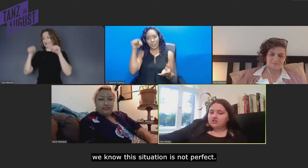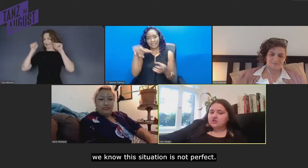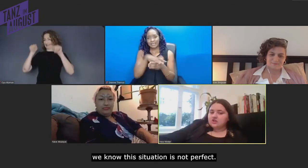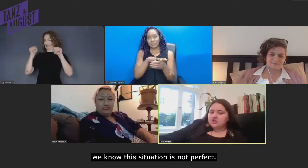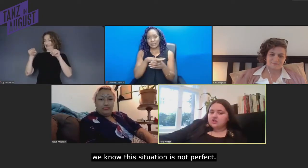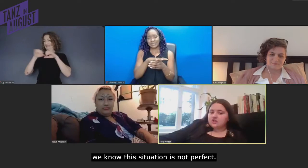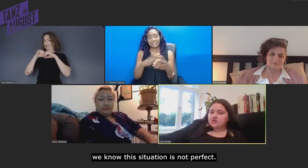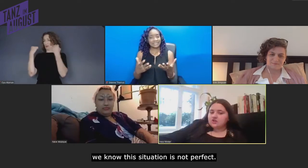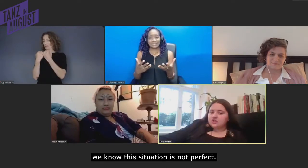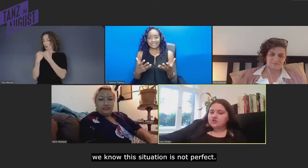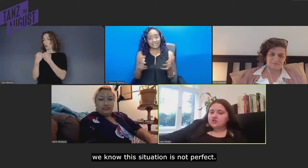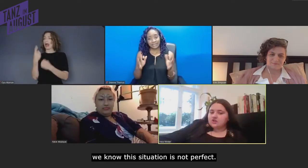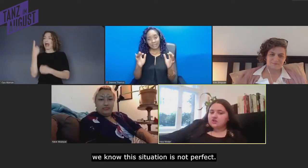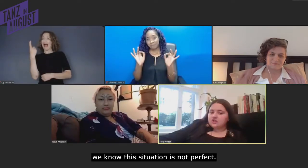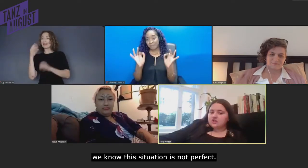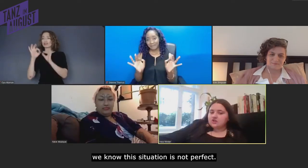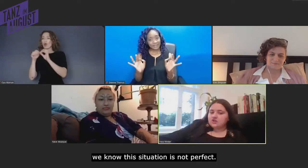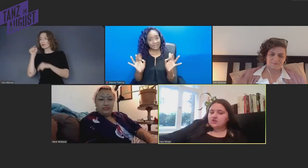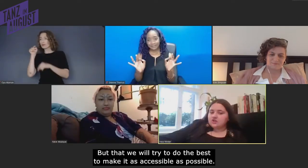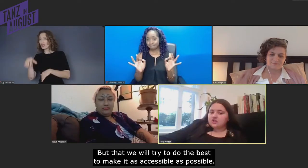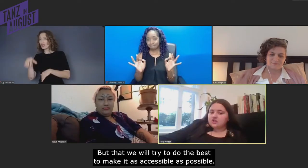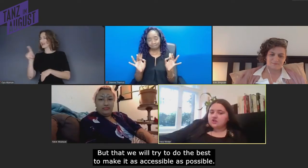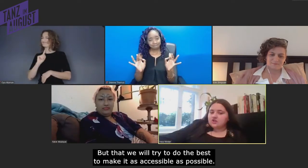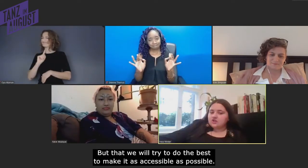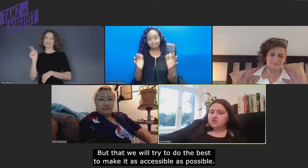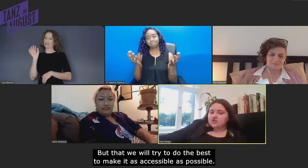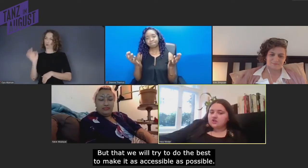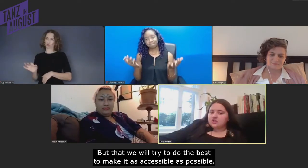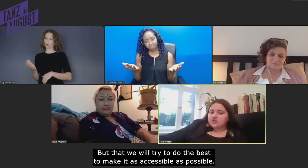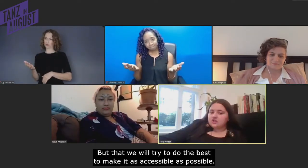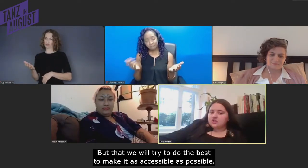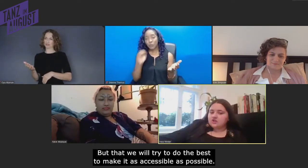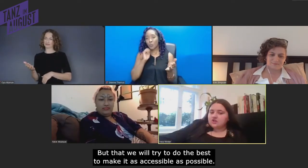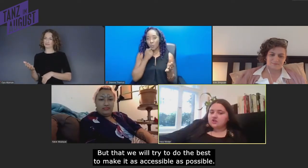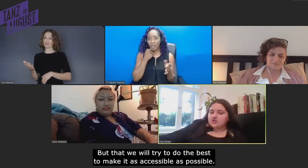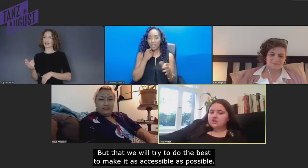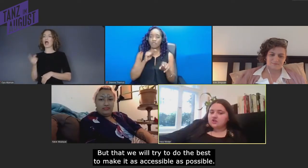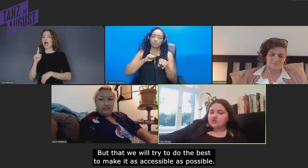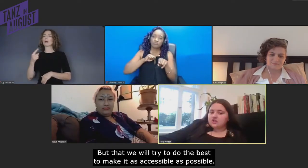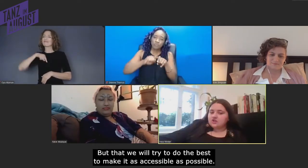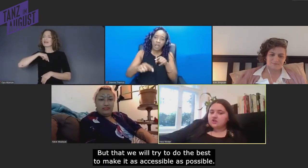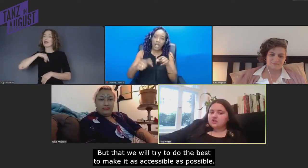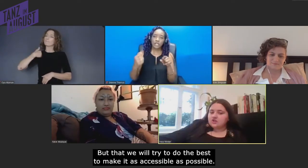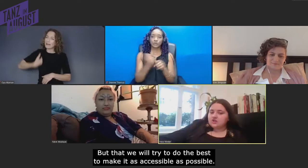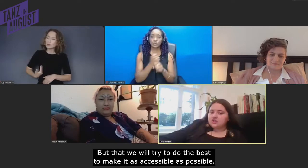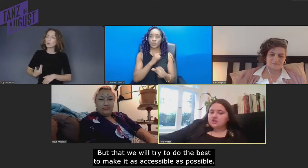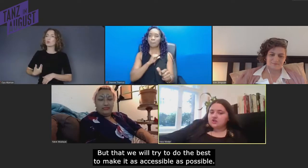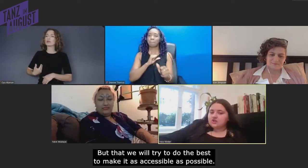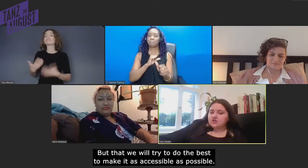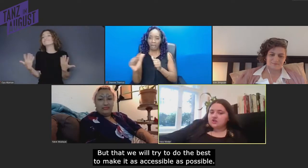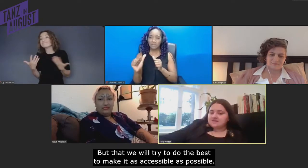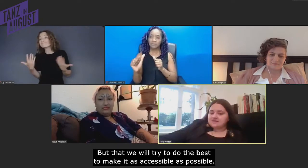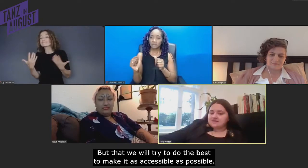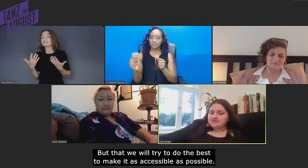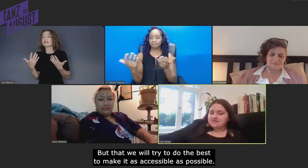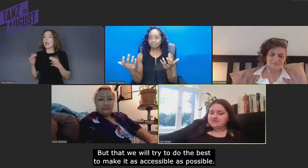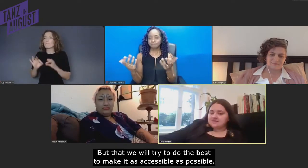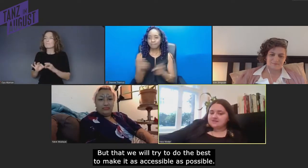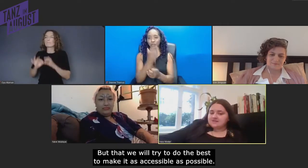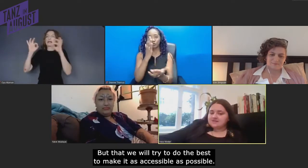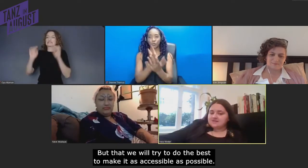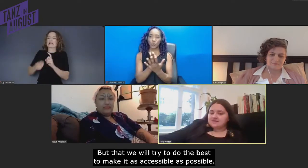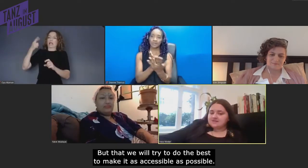not perfect, but that we will try to do the best to make it as accessible